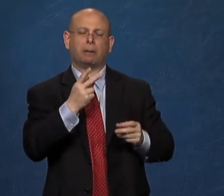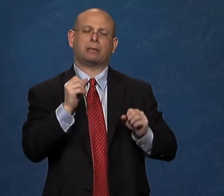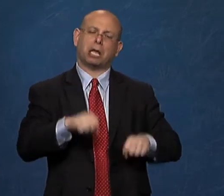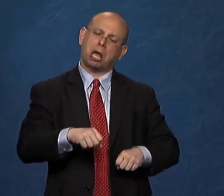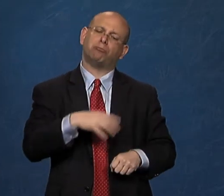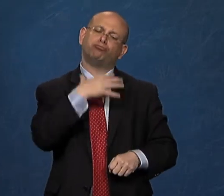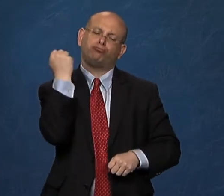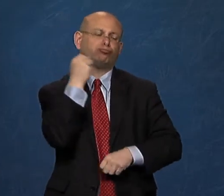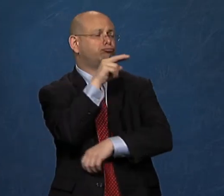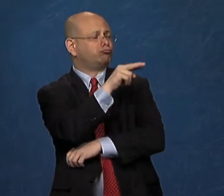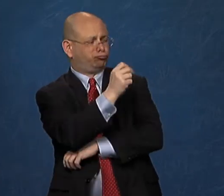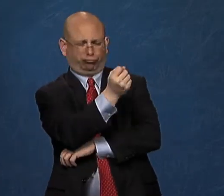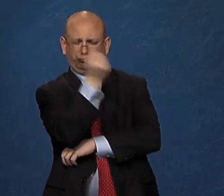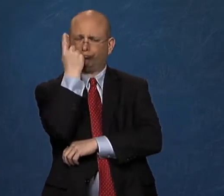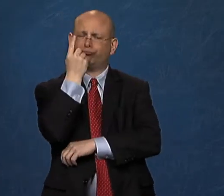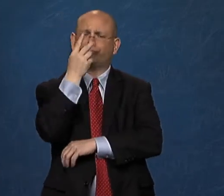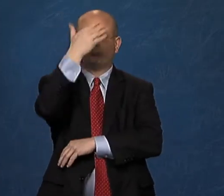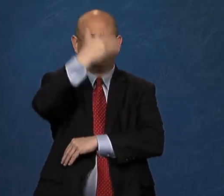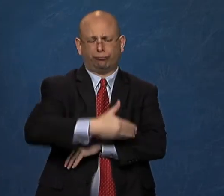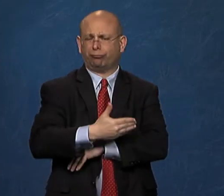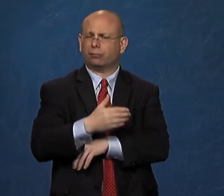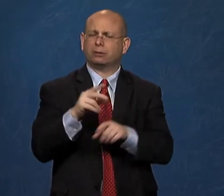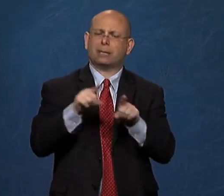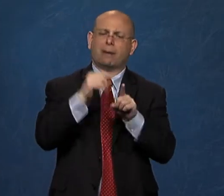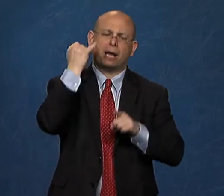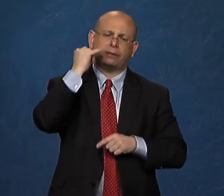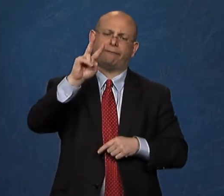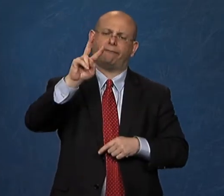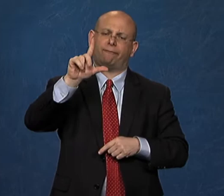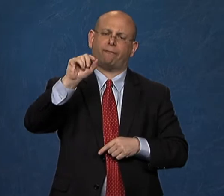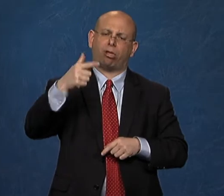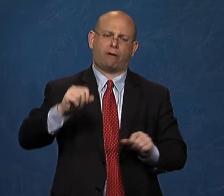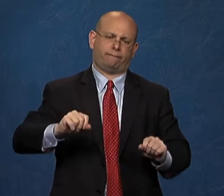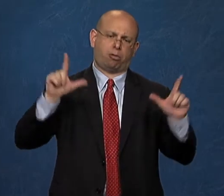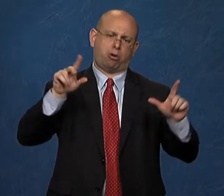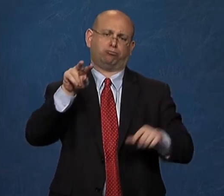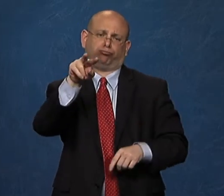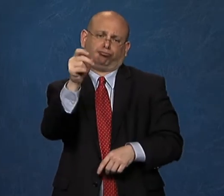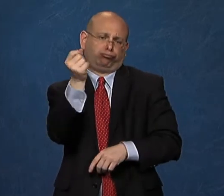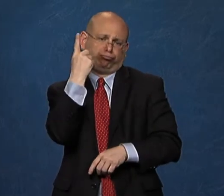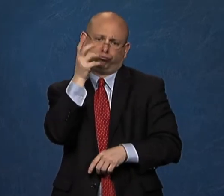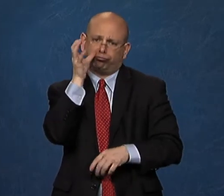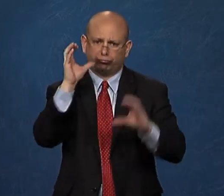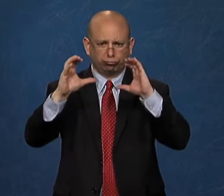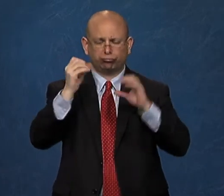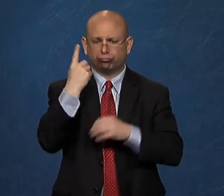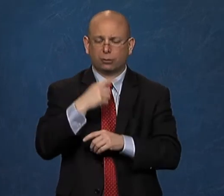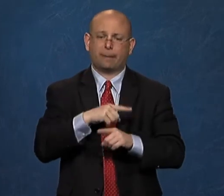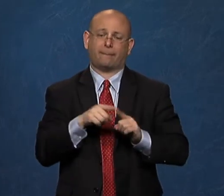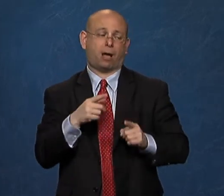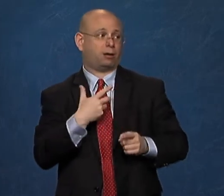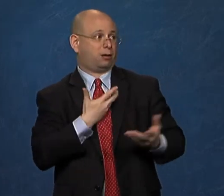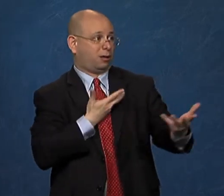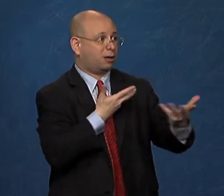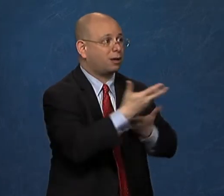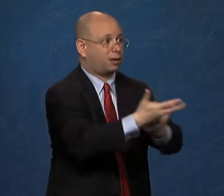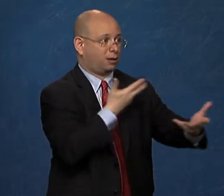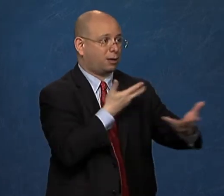visual channel, through a video TV screen, it's going to be delivered in 2D as opposed to 3D, We're used to watching that